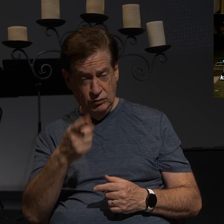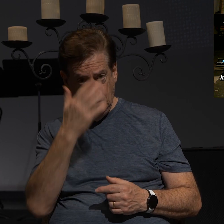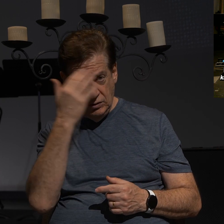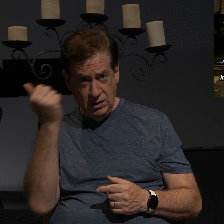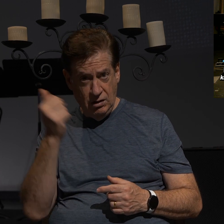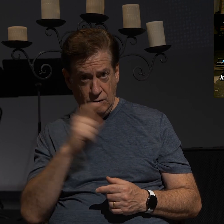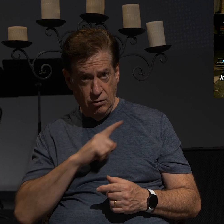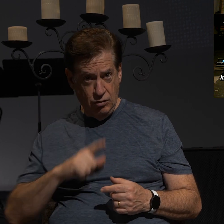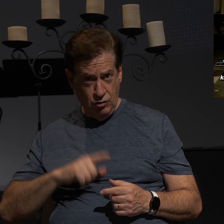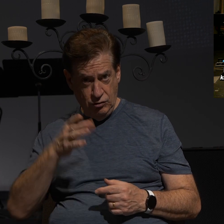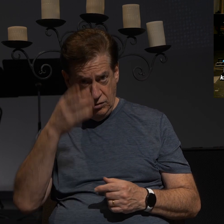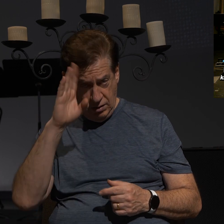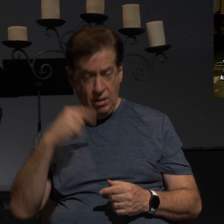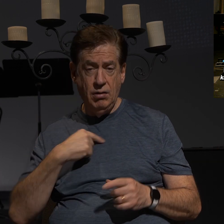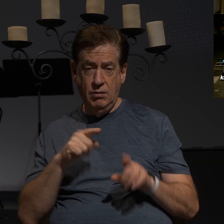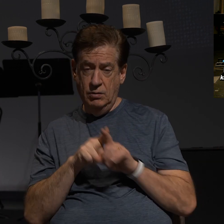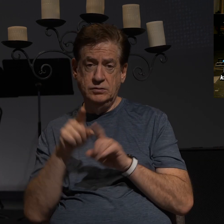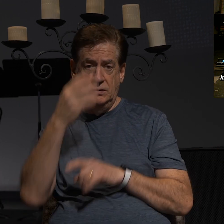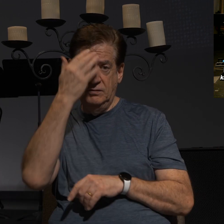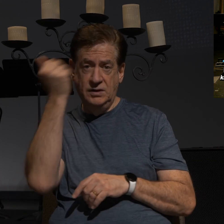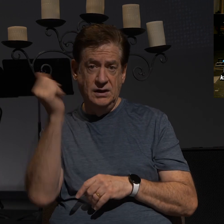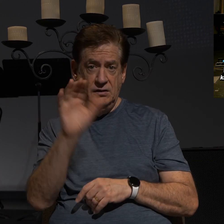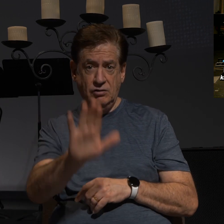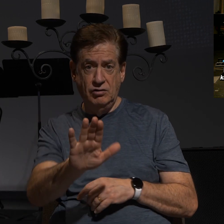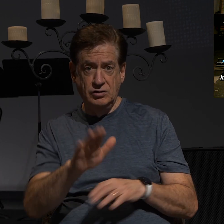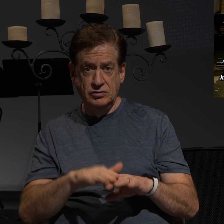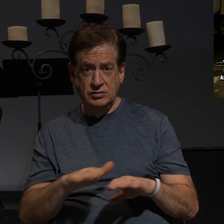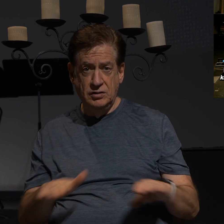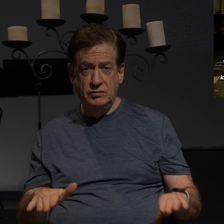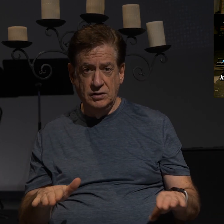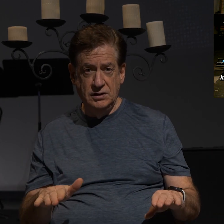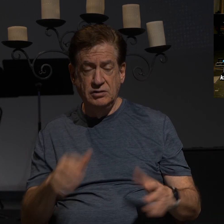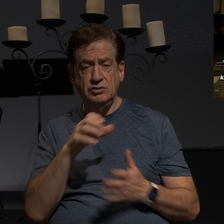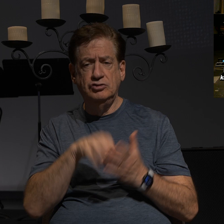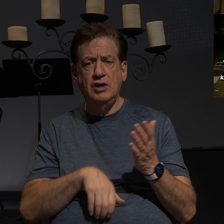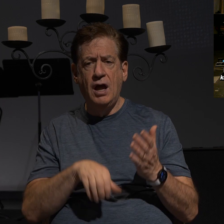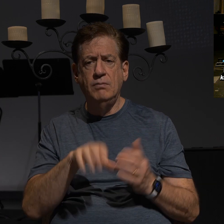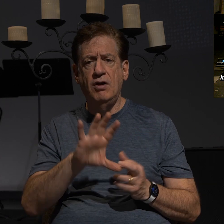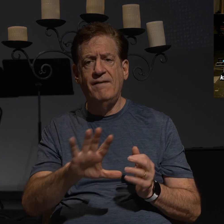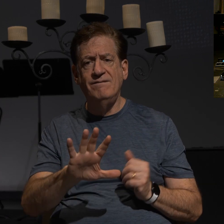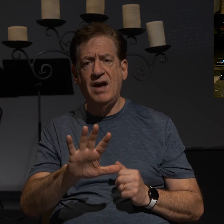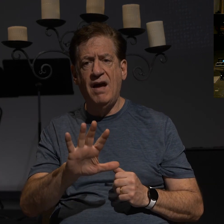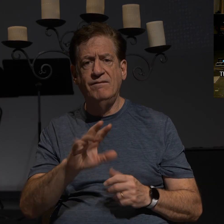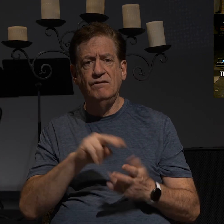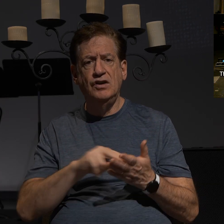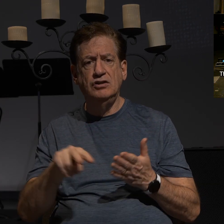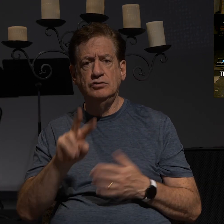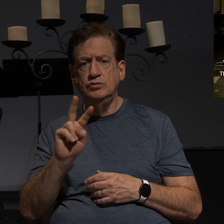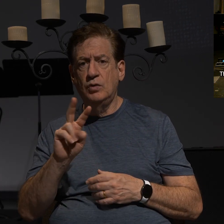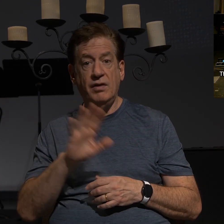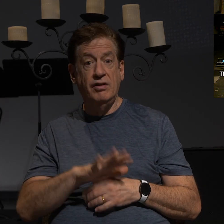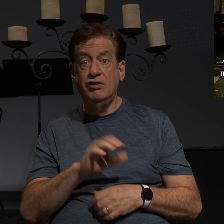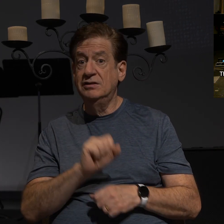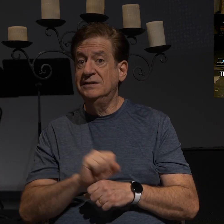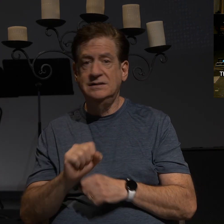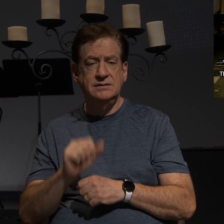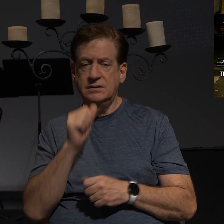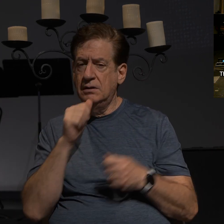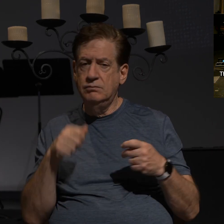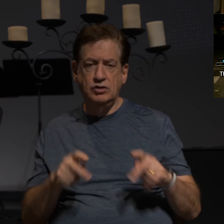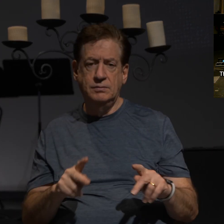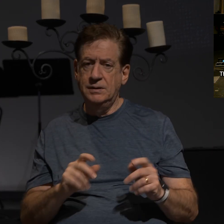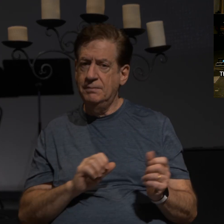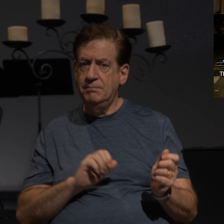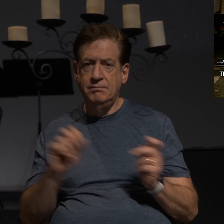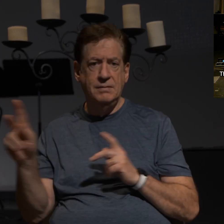I also will forget your children." Chapter 5, verse 4, "Their deeds do not permit them to return to